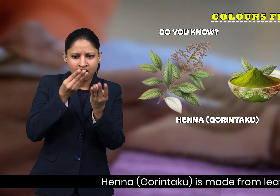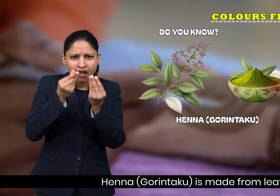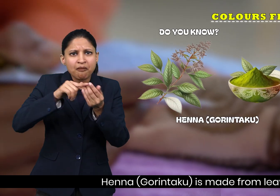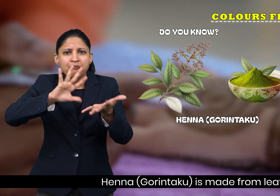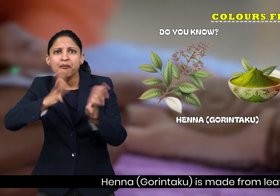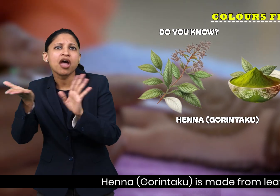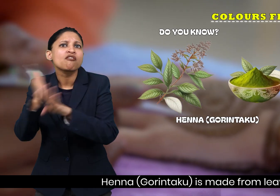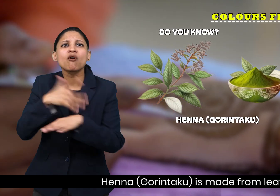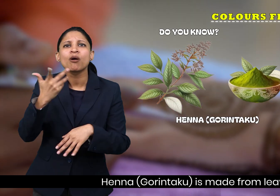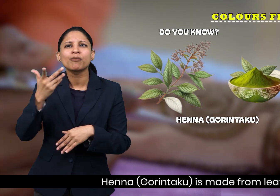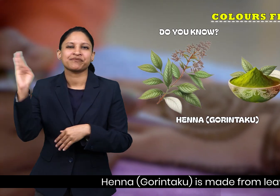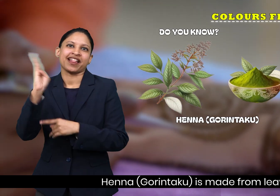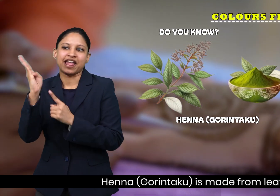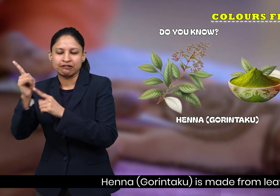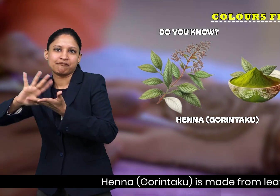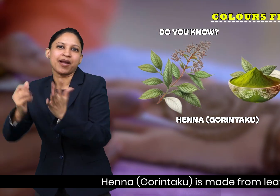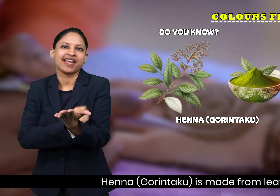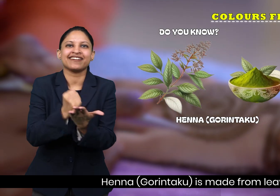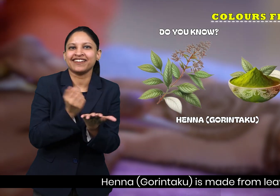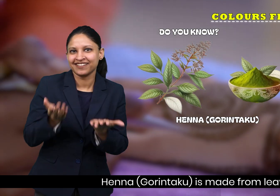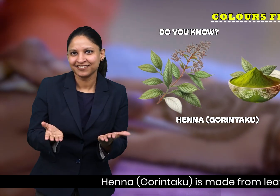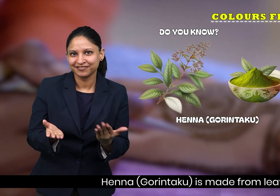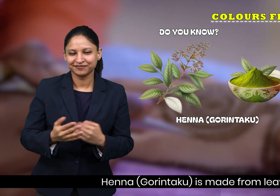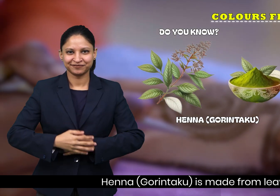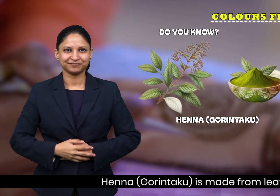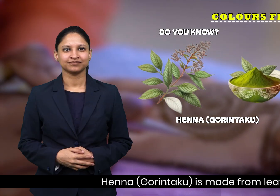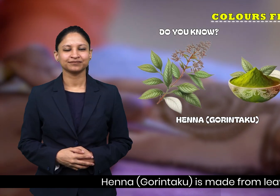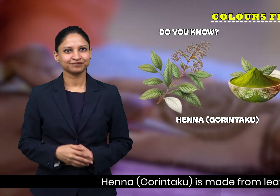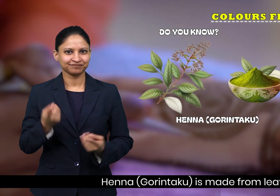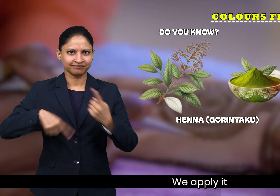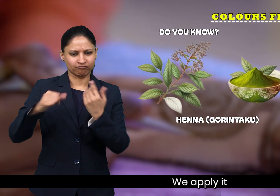Henna, gorintaku, is made from leaves.